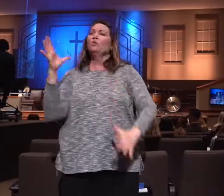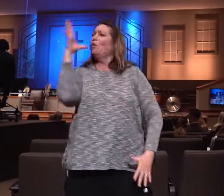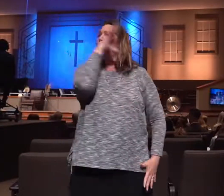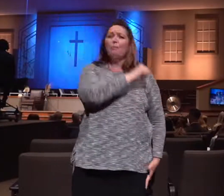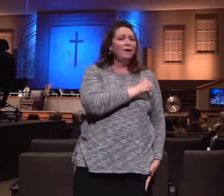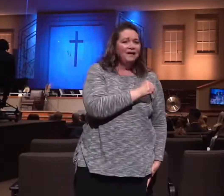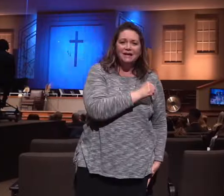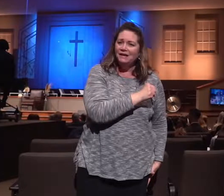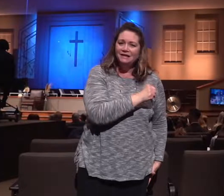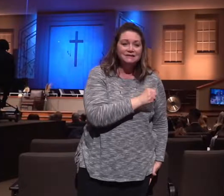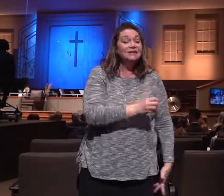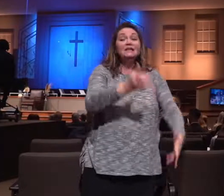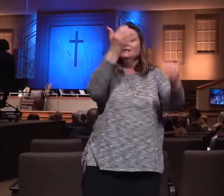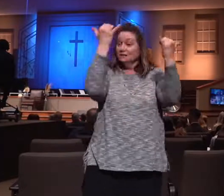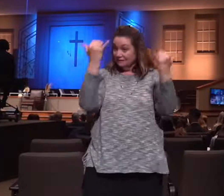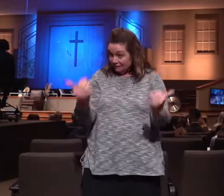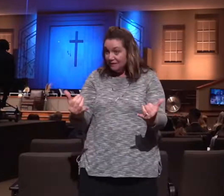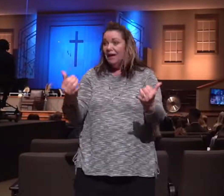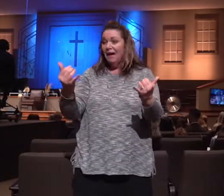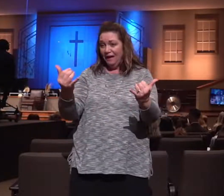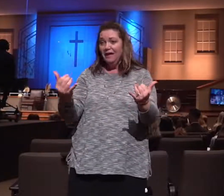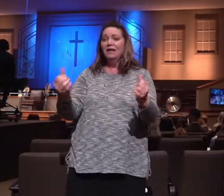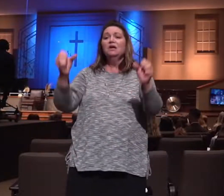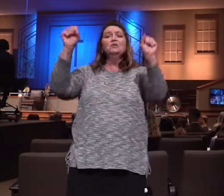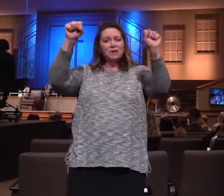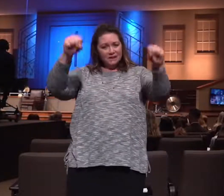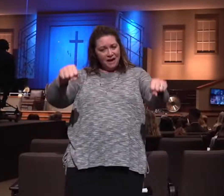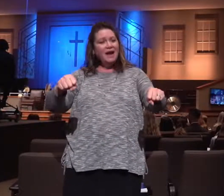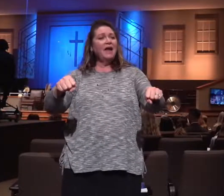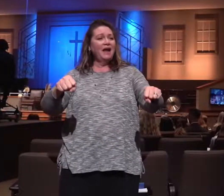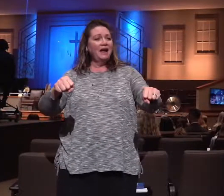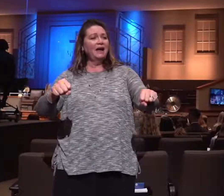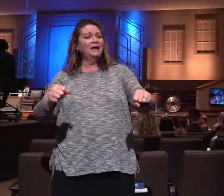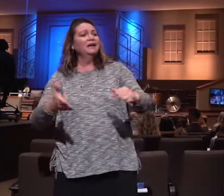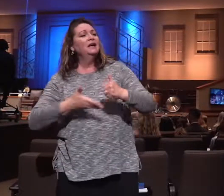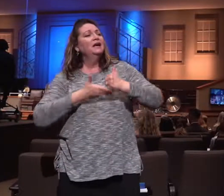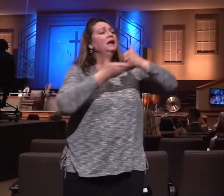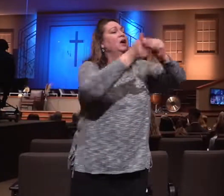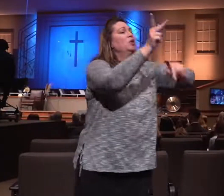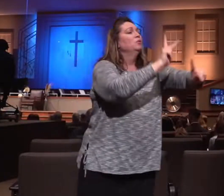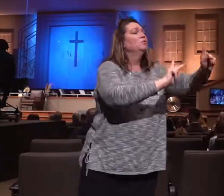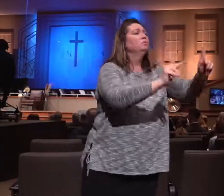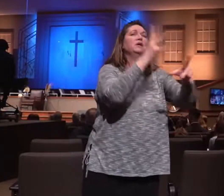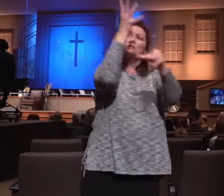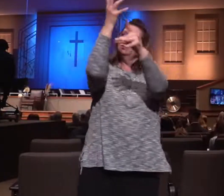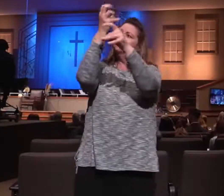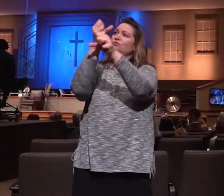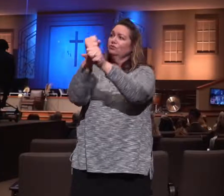harvest. Today is given us lost souls to